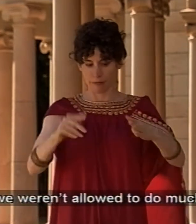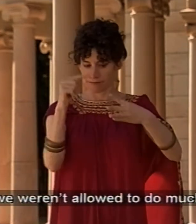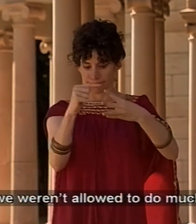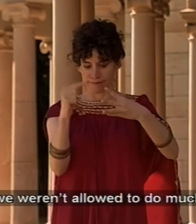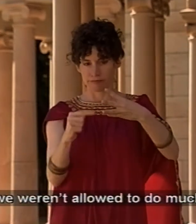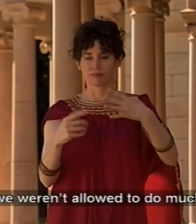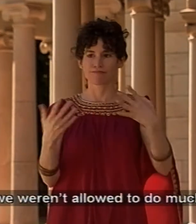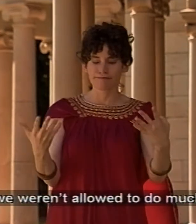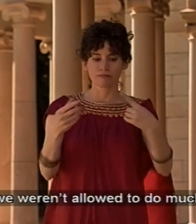things.